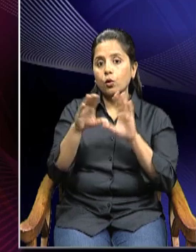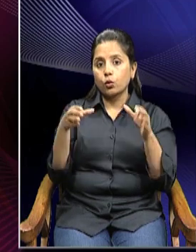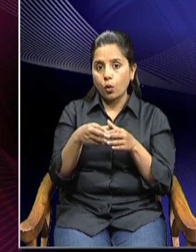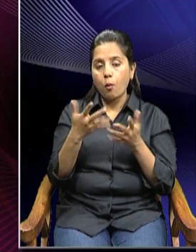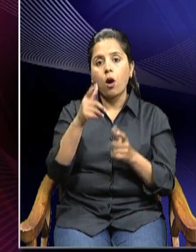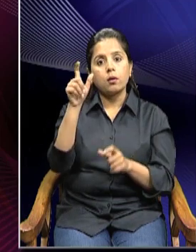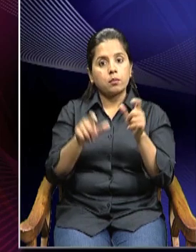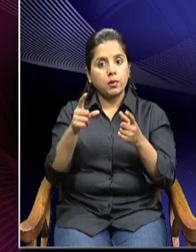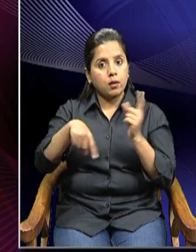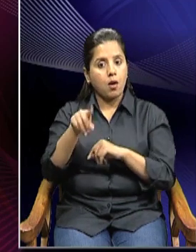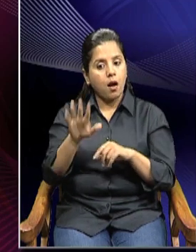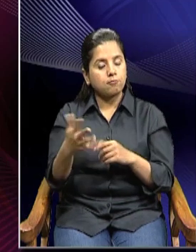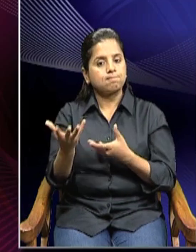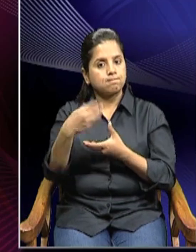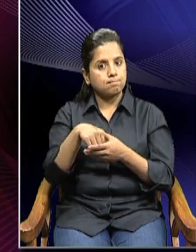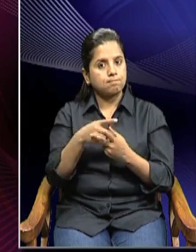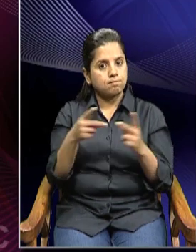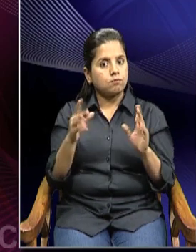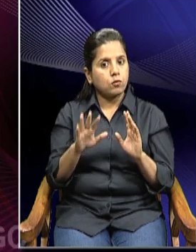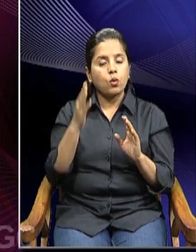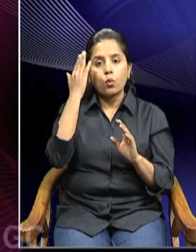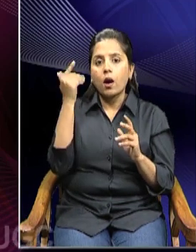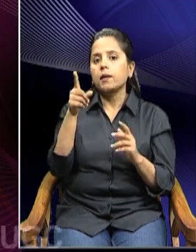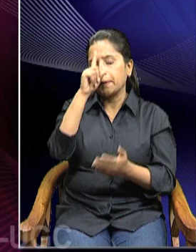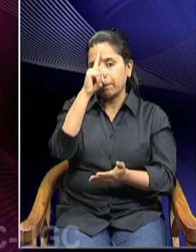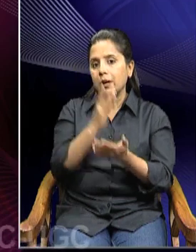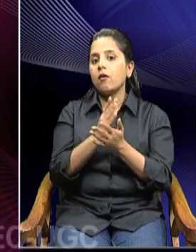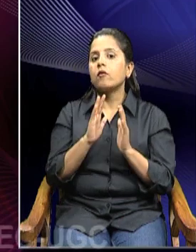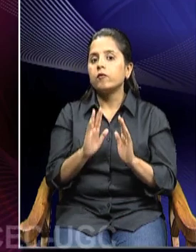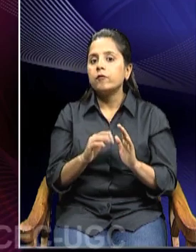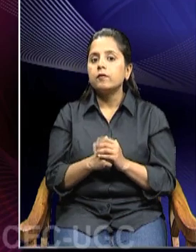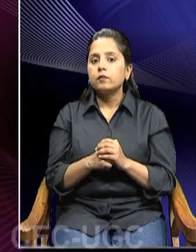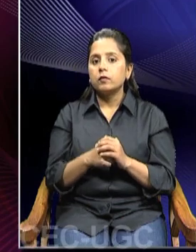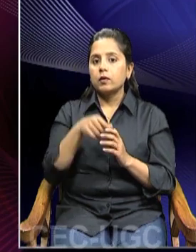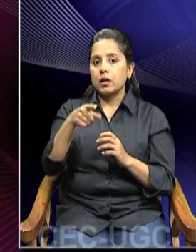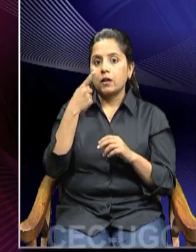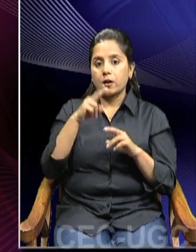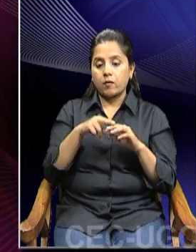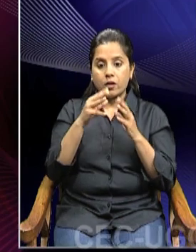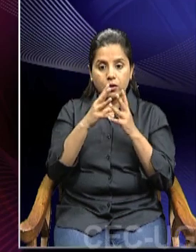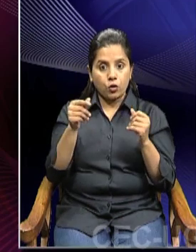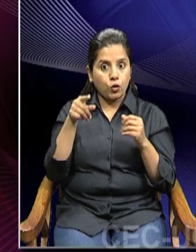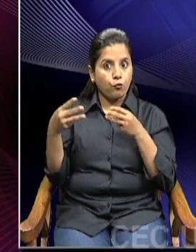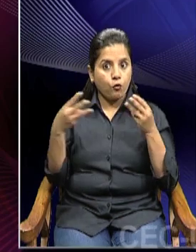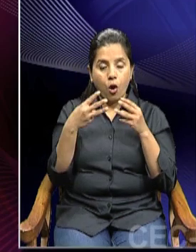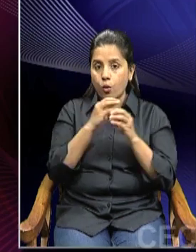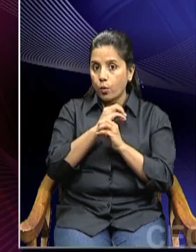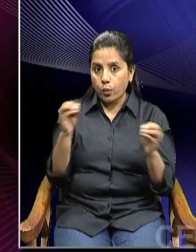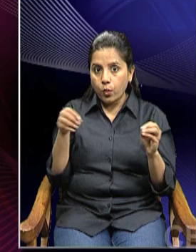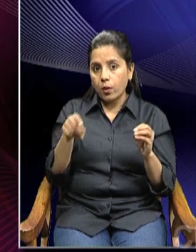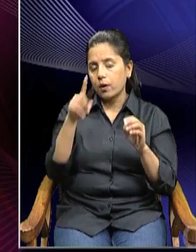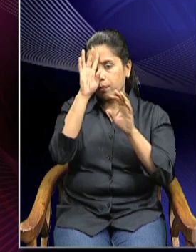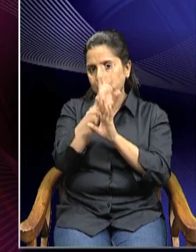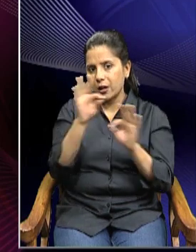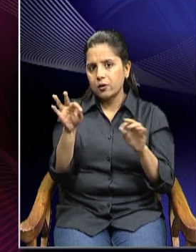or people integrate because they believe that without resorting to war, through